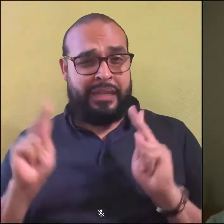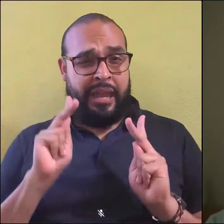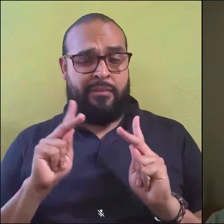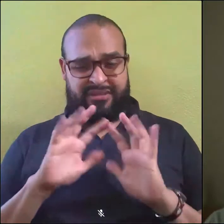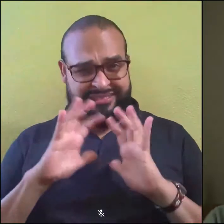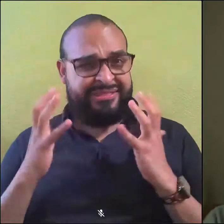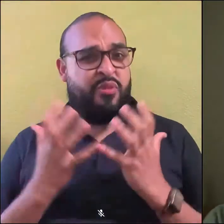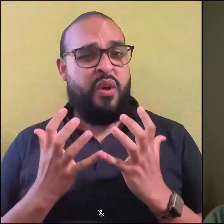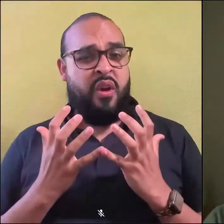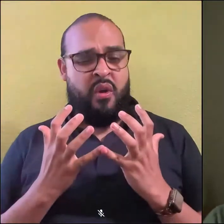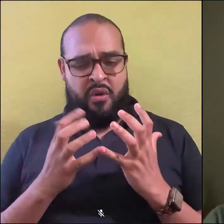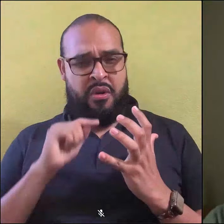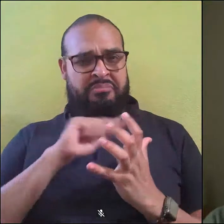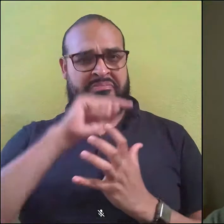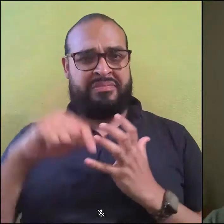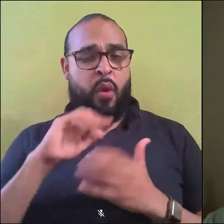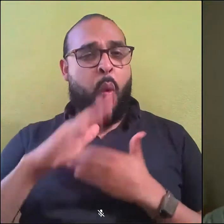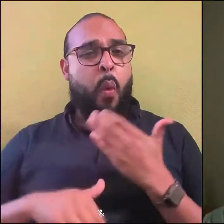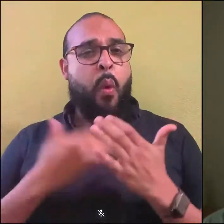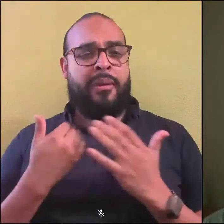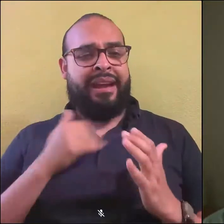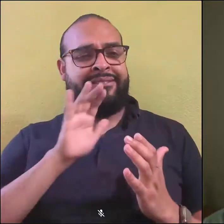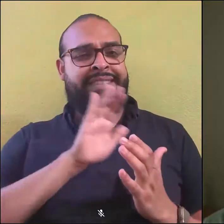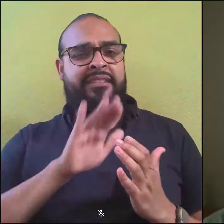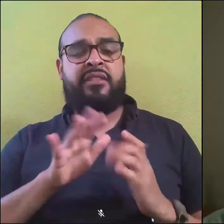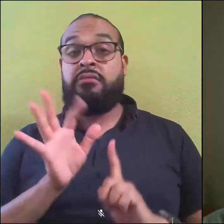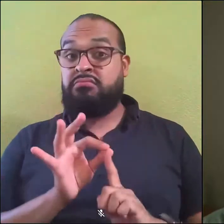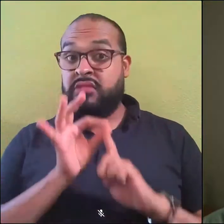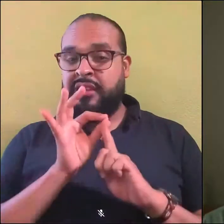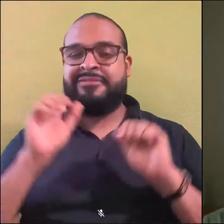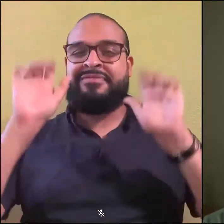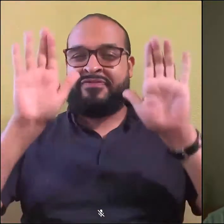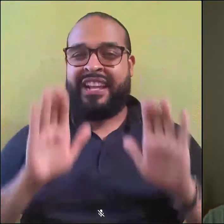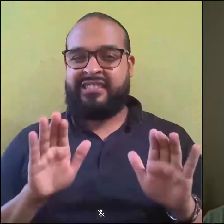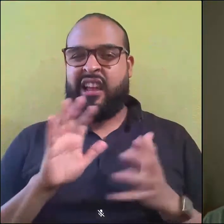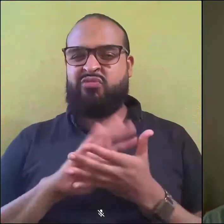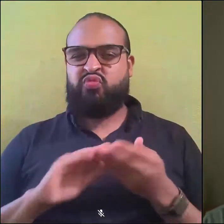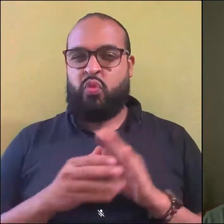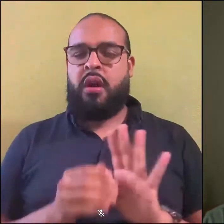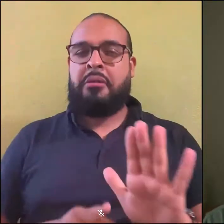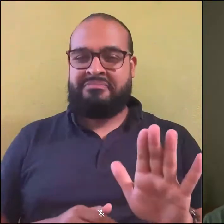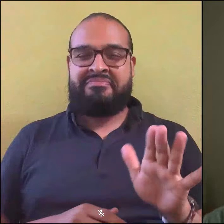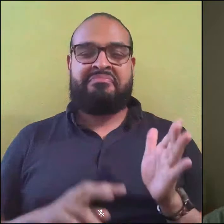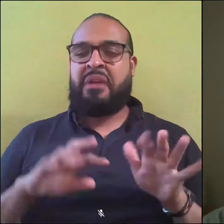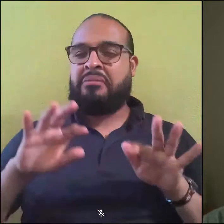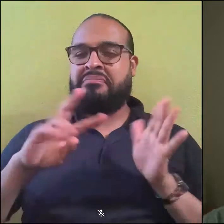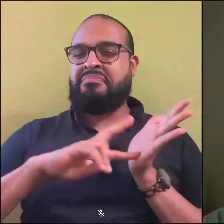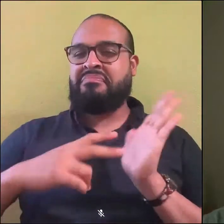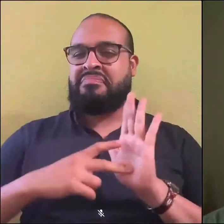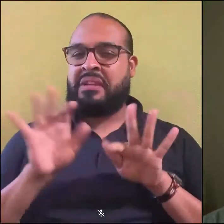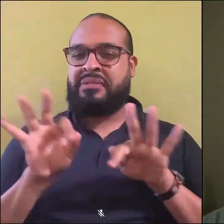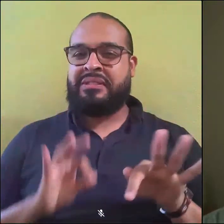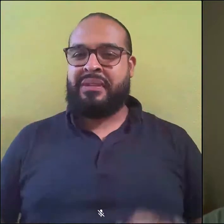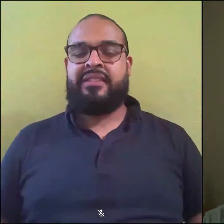their own unique and fantastic story. Let me explain, because that can mean any number of things.